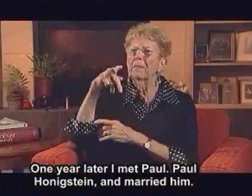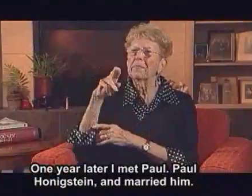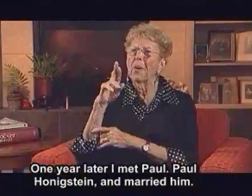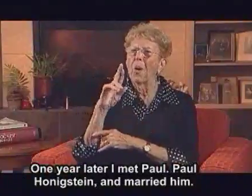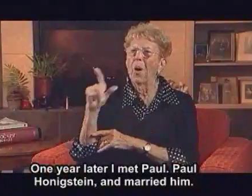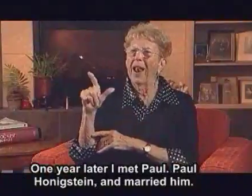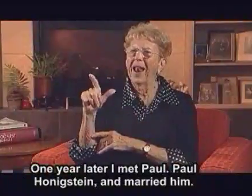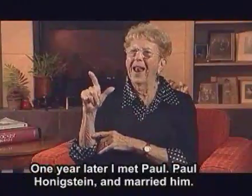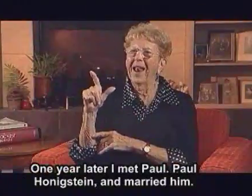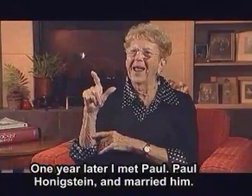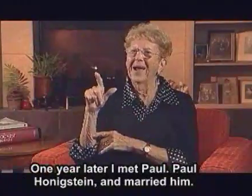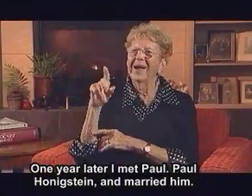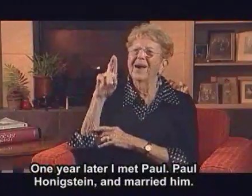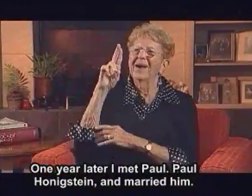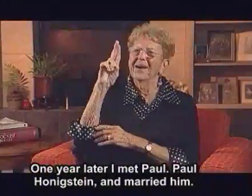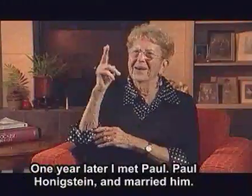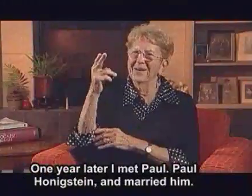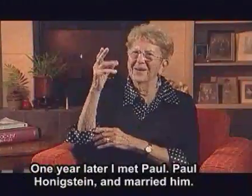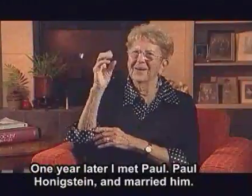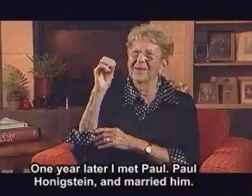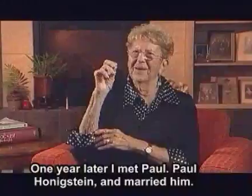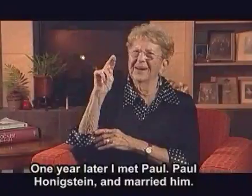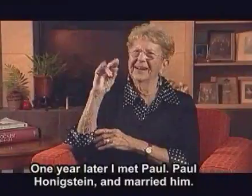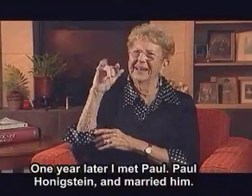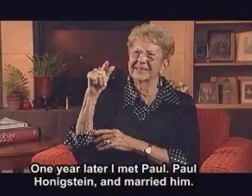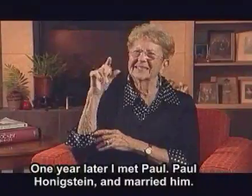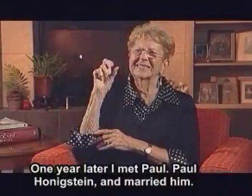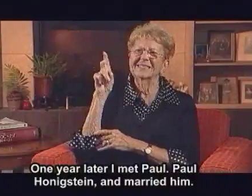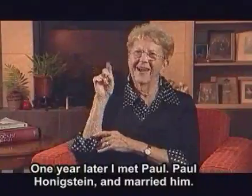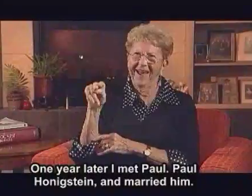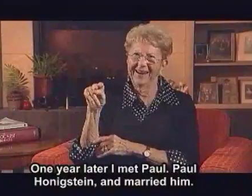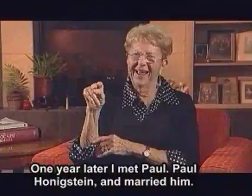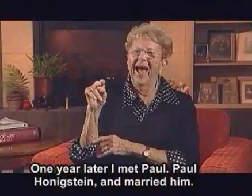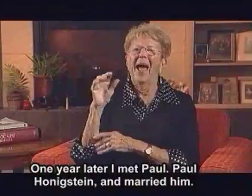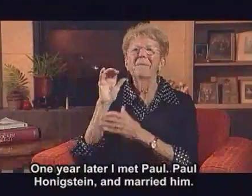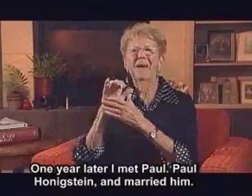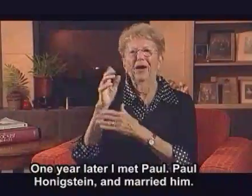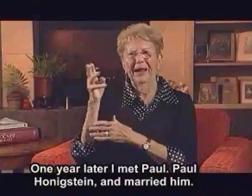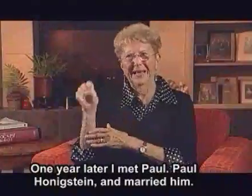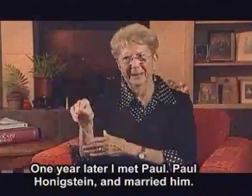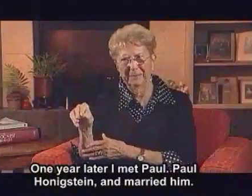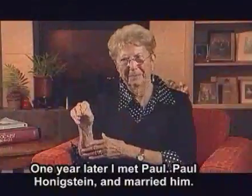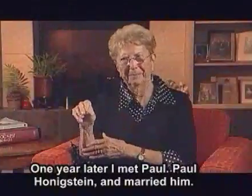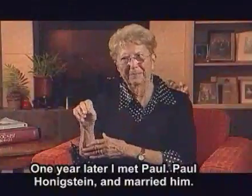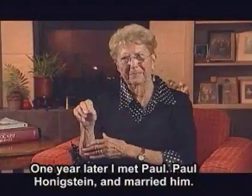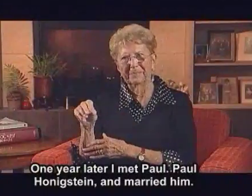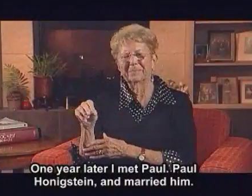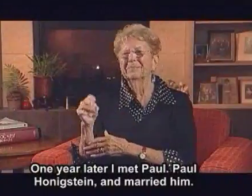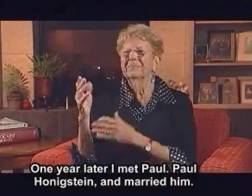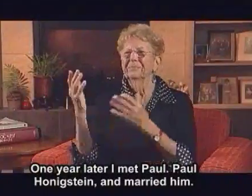1 year later, I met Paul Honigstein and married him.